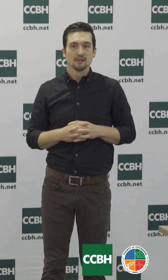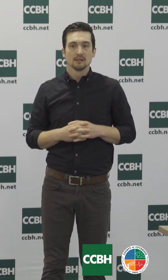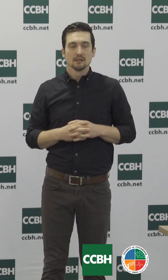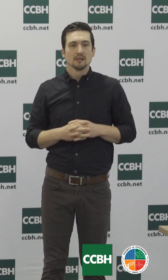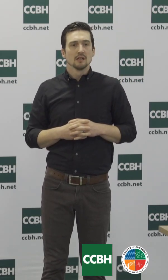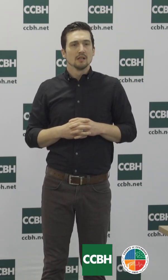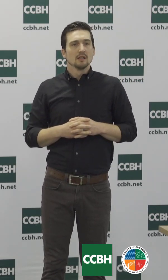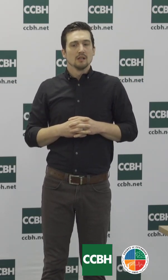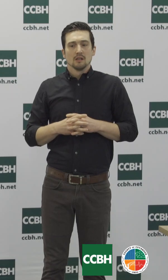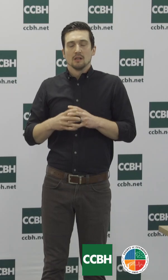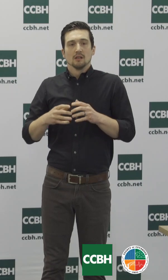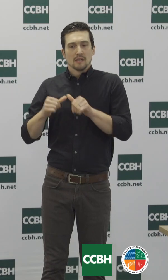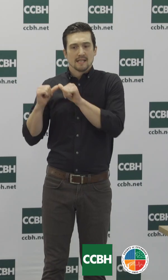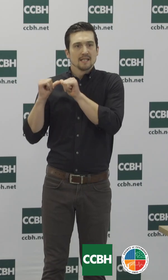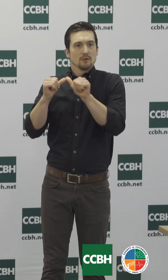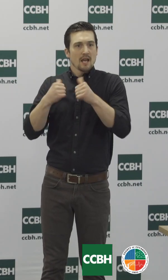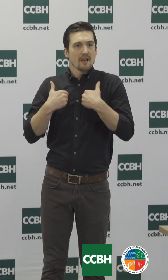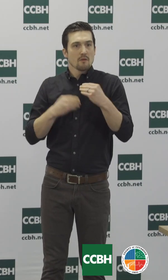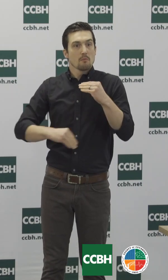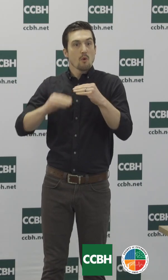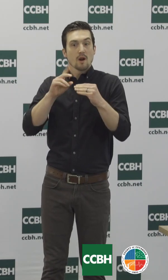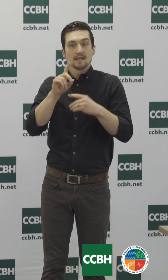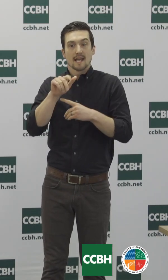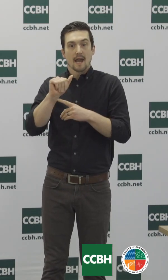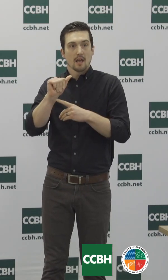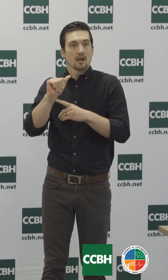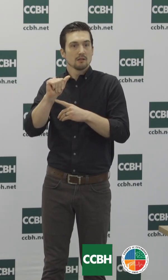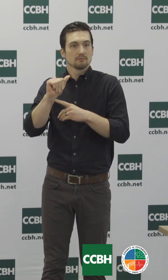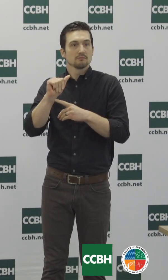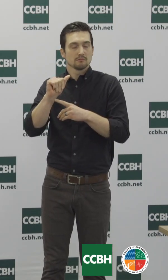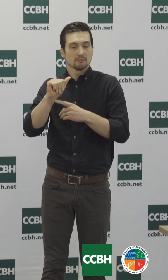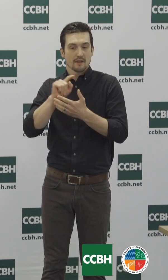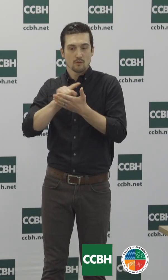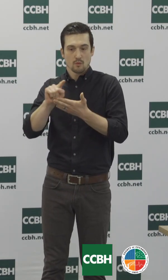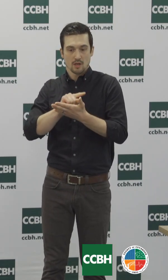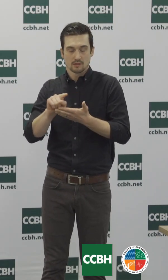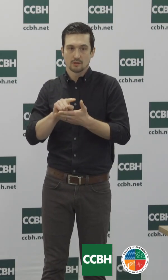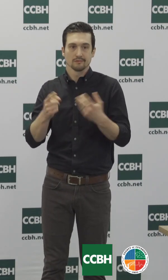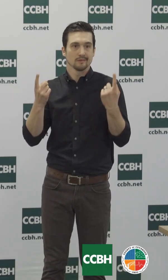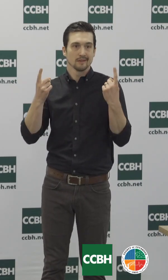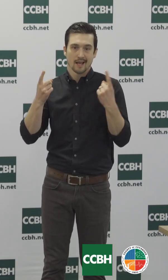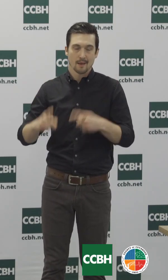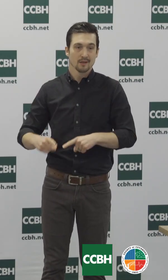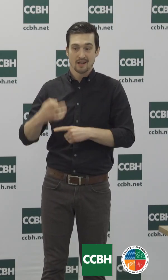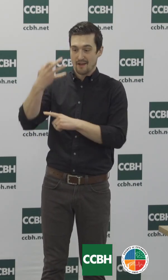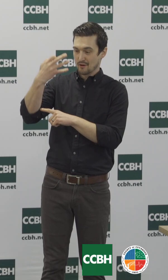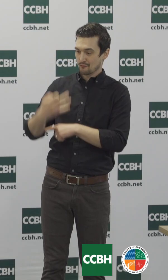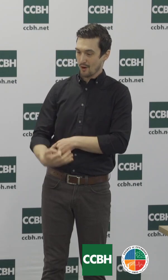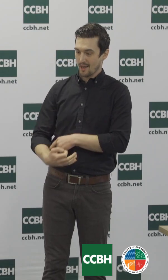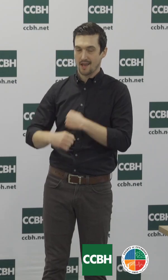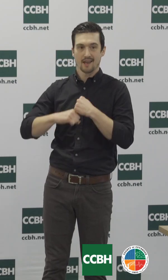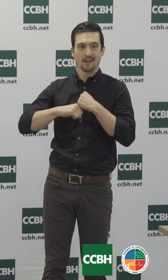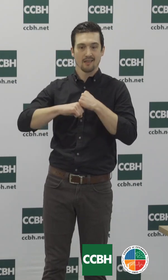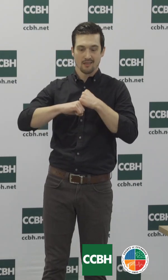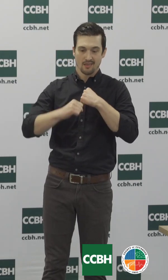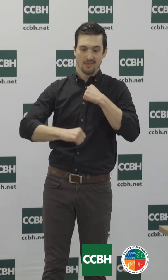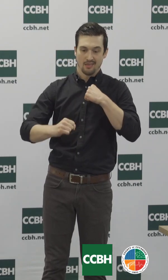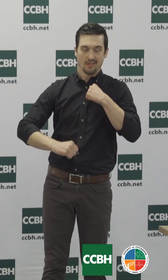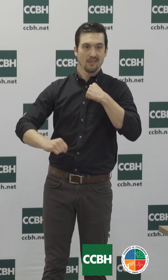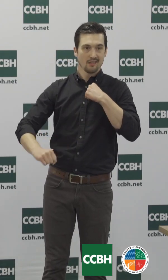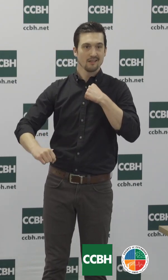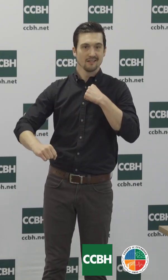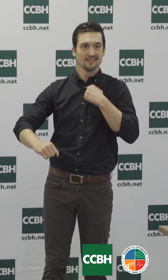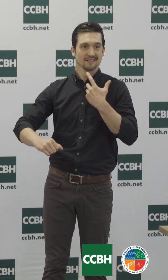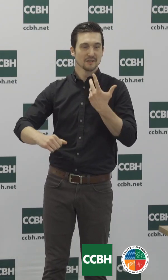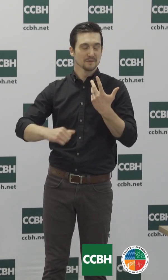more data each week, and with that, these press briefings get longer and longer on Fridays, and so we appreciate both of